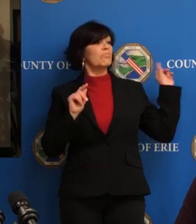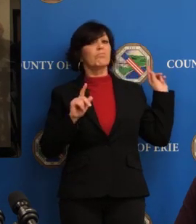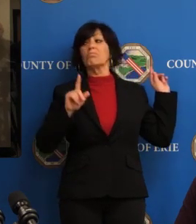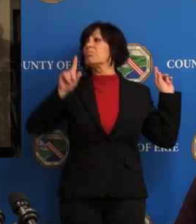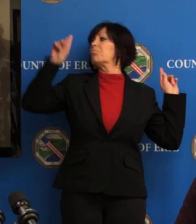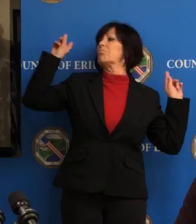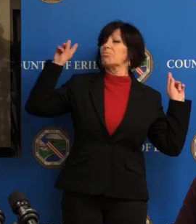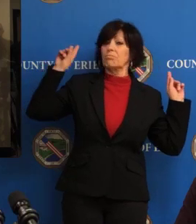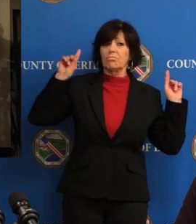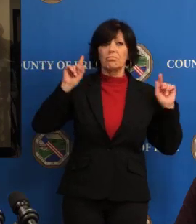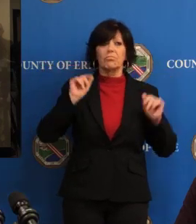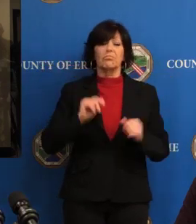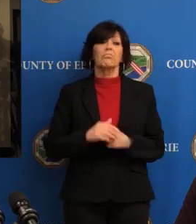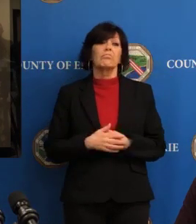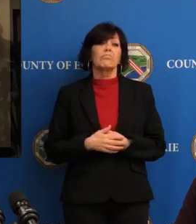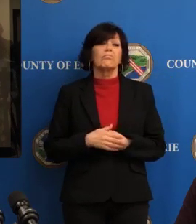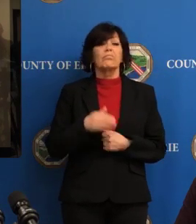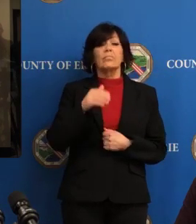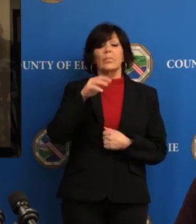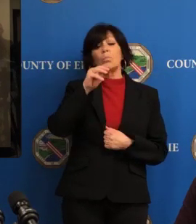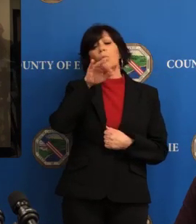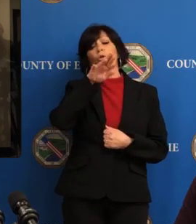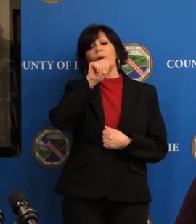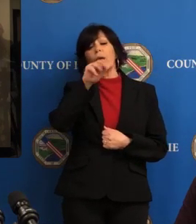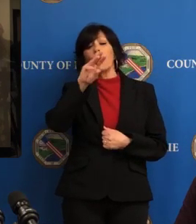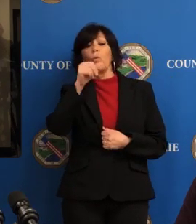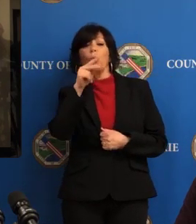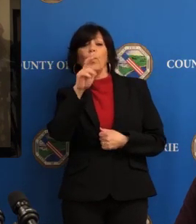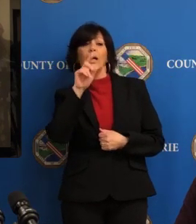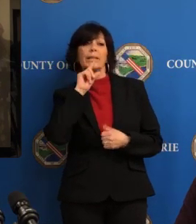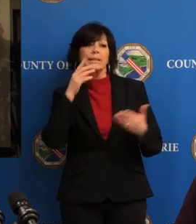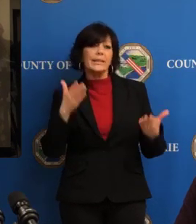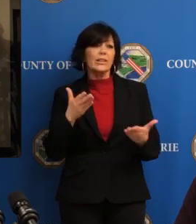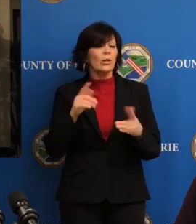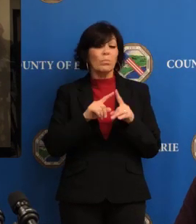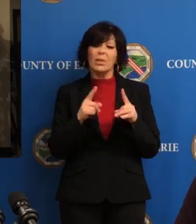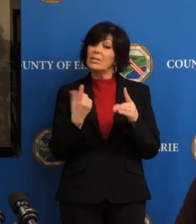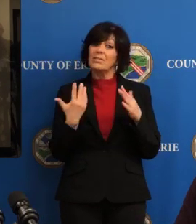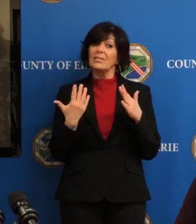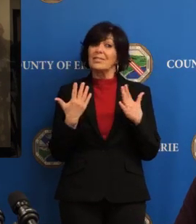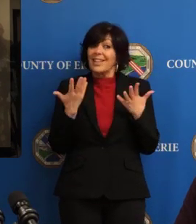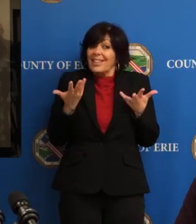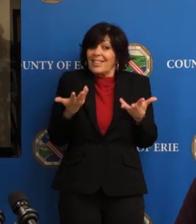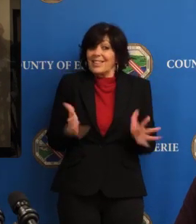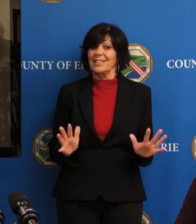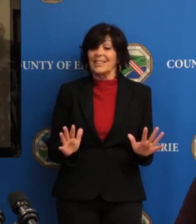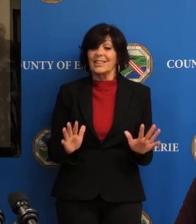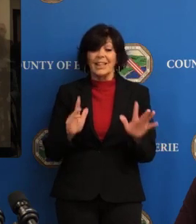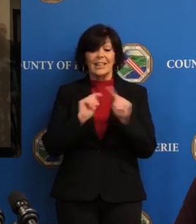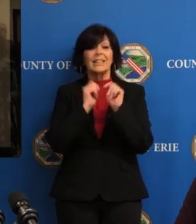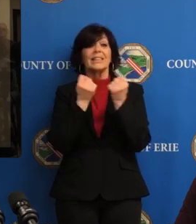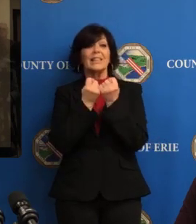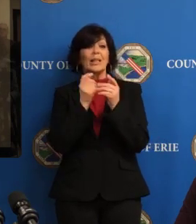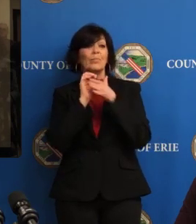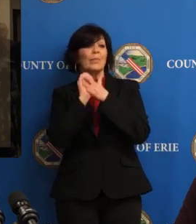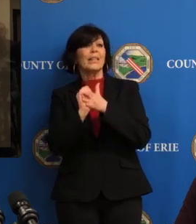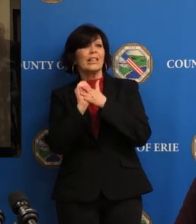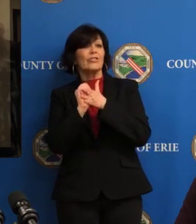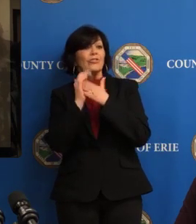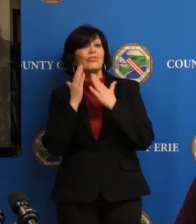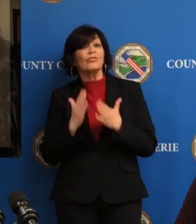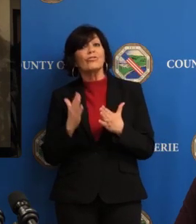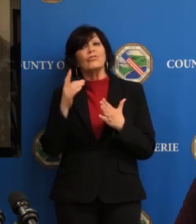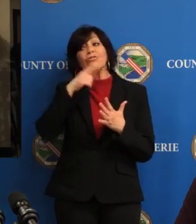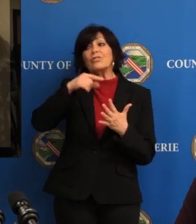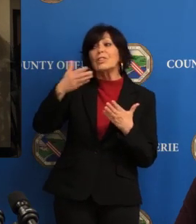County Executive, Maria White, is here. And that's basically it for some of the team leaders we've had that we've been running the show.